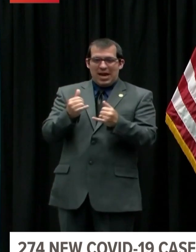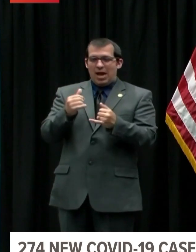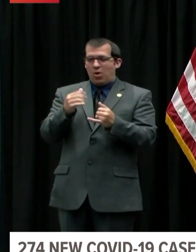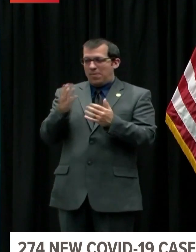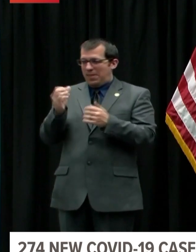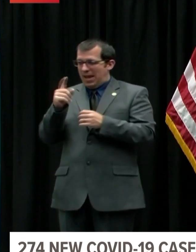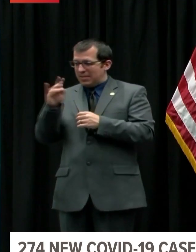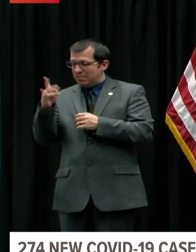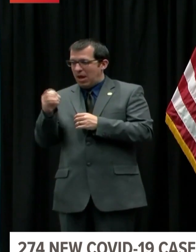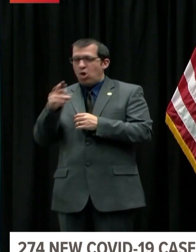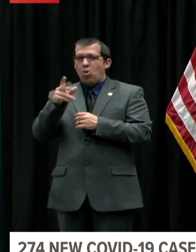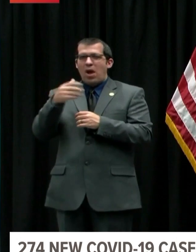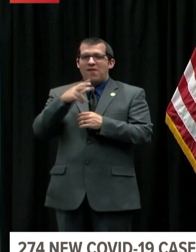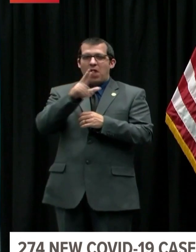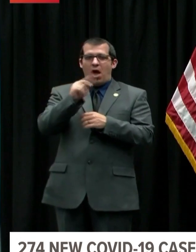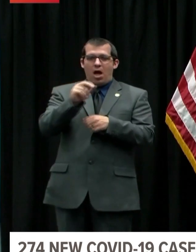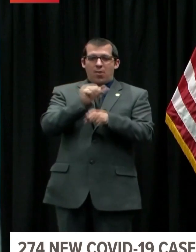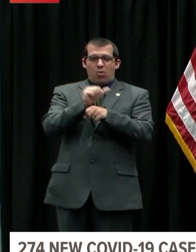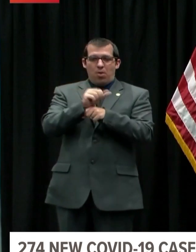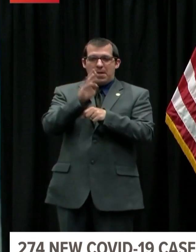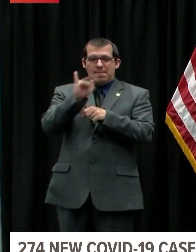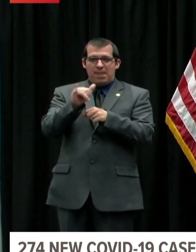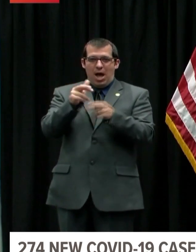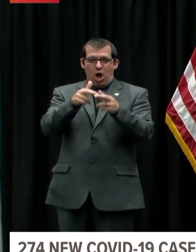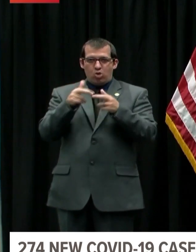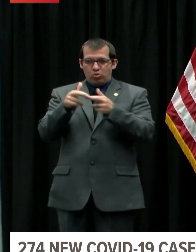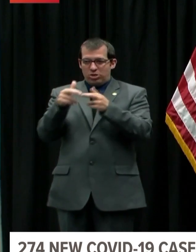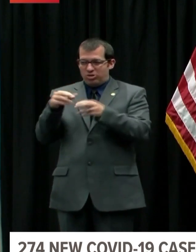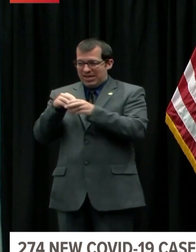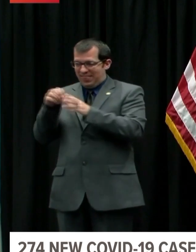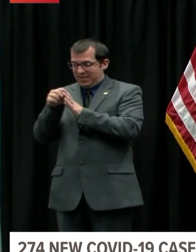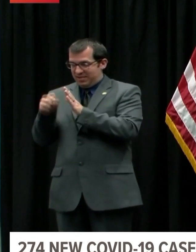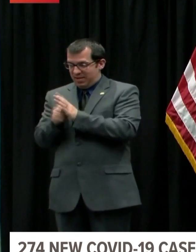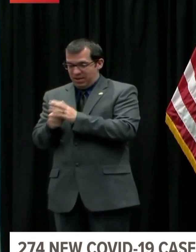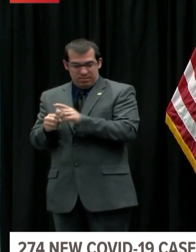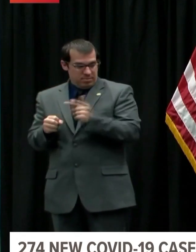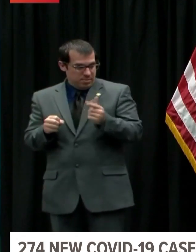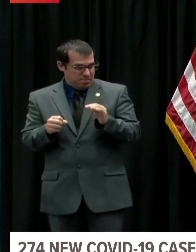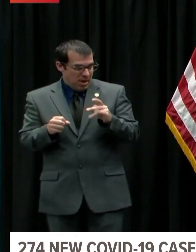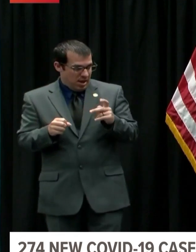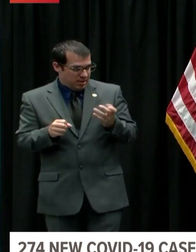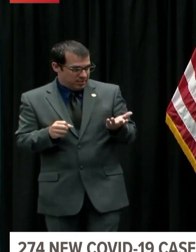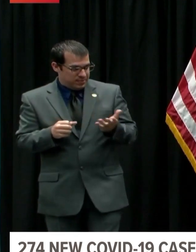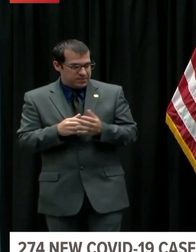breakdown of unemployment by region in the state? Mike, do you want to take that?